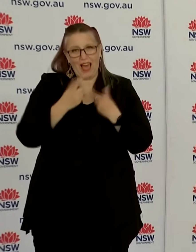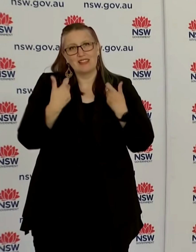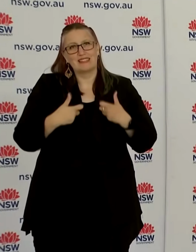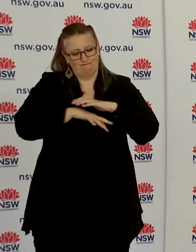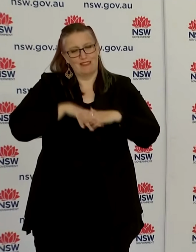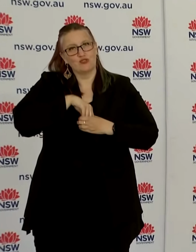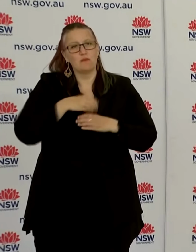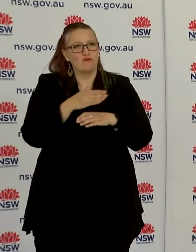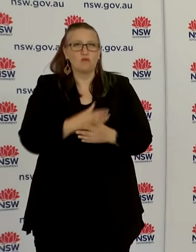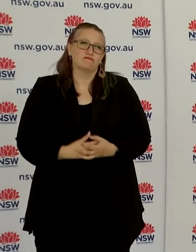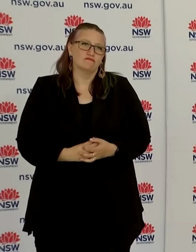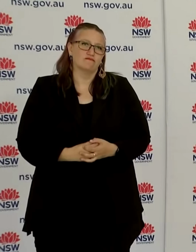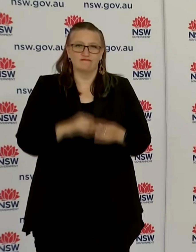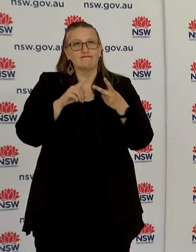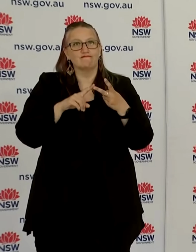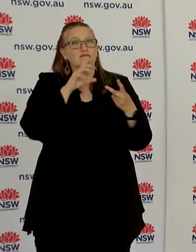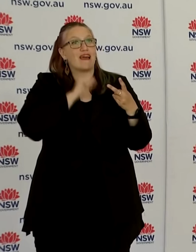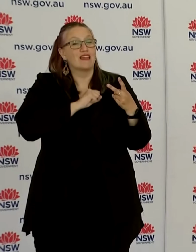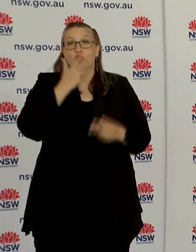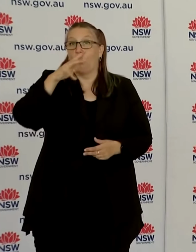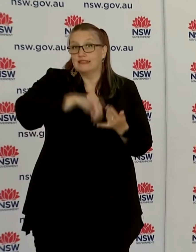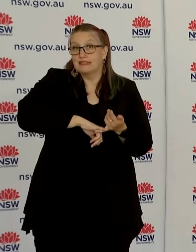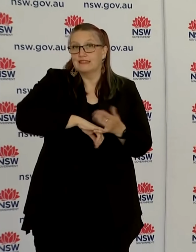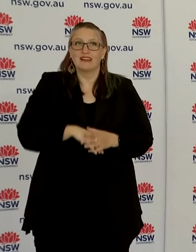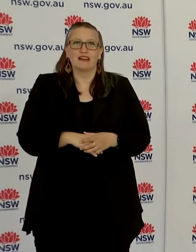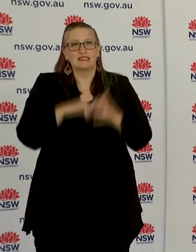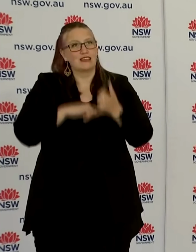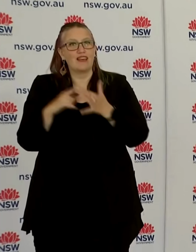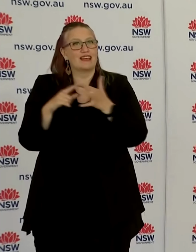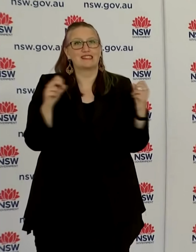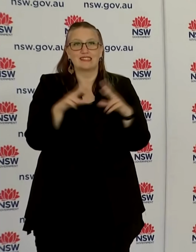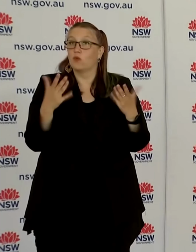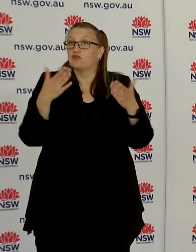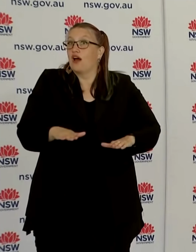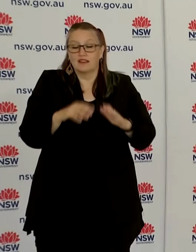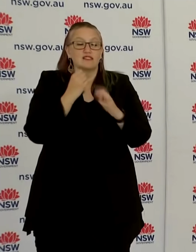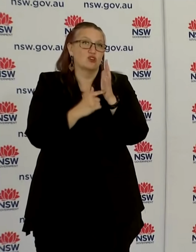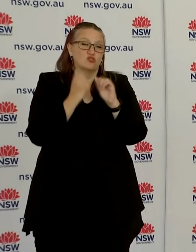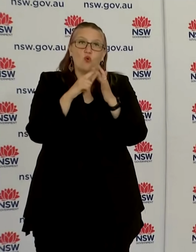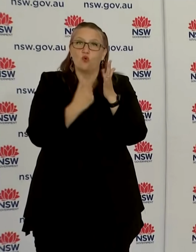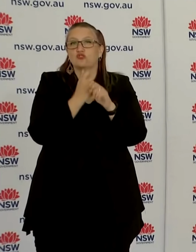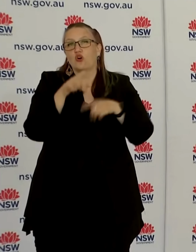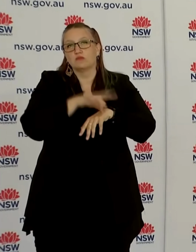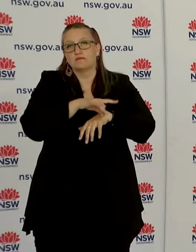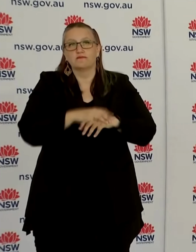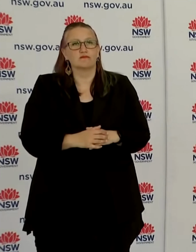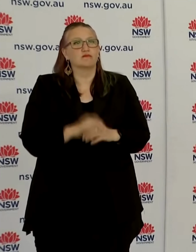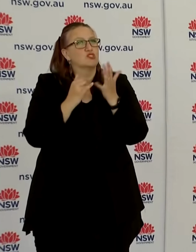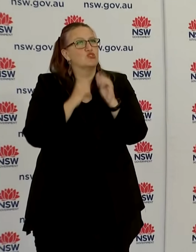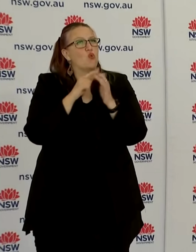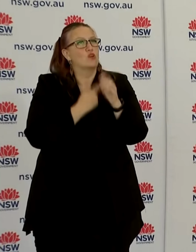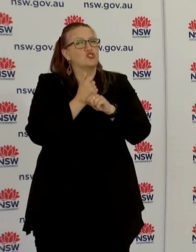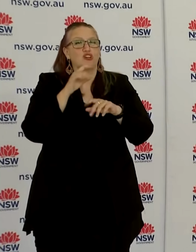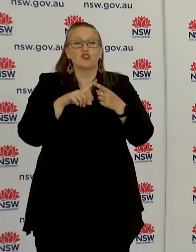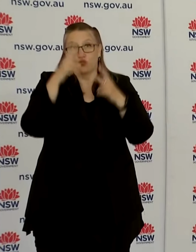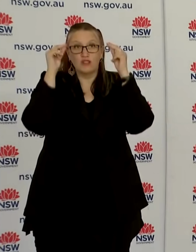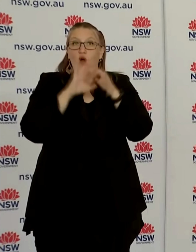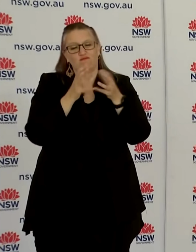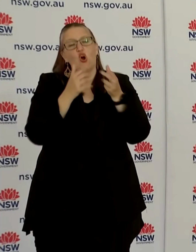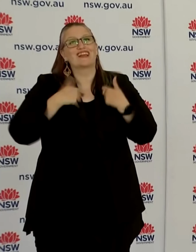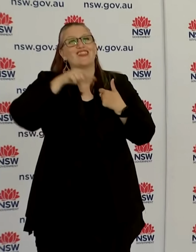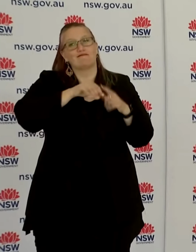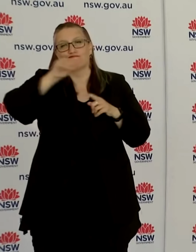health conditions. We also report the death of a man in his 90s from southeastern Sydney who died at St George Hospital. He was a resident of the St George Aged Care Facility in Bexley, where he acquired his